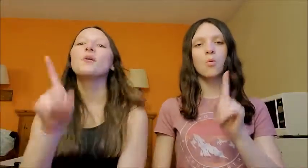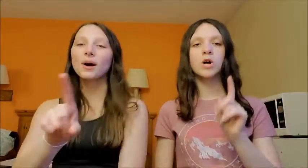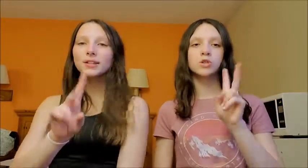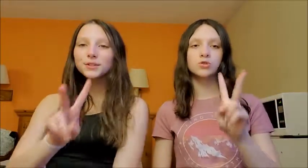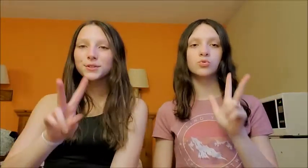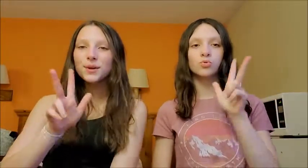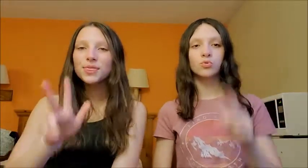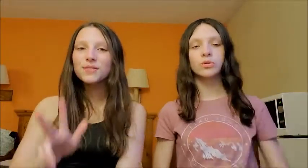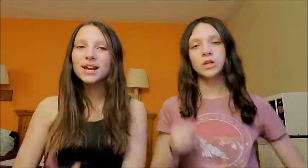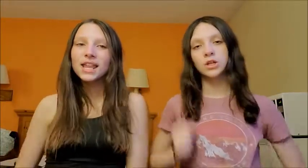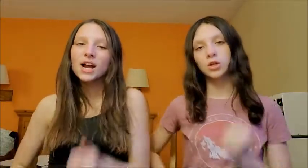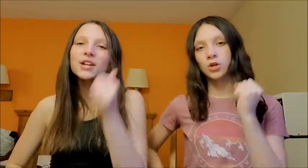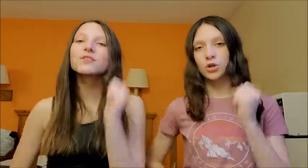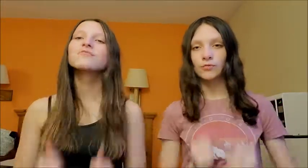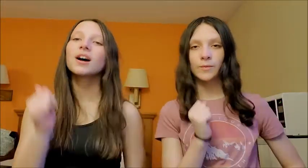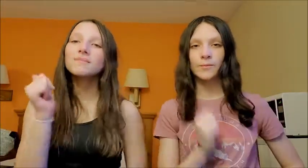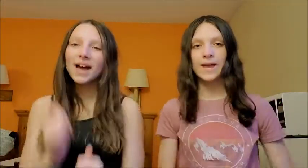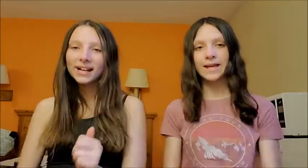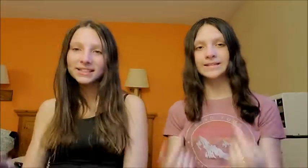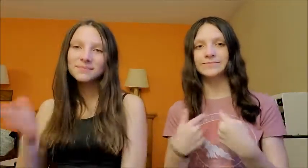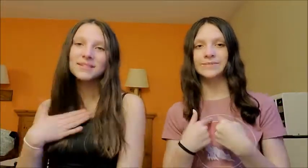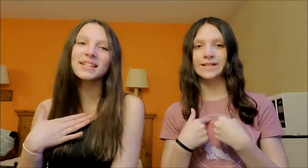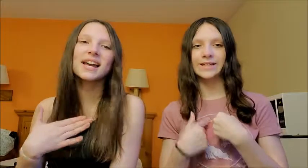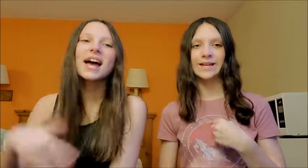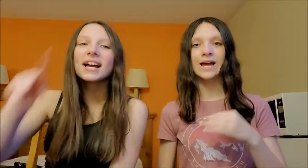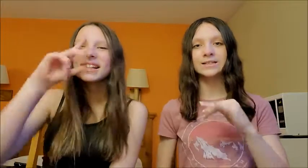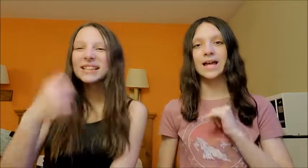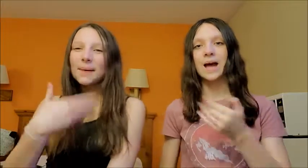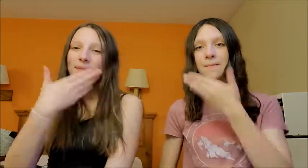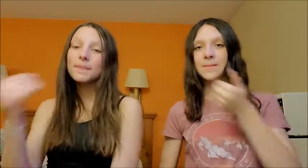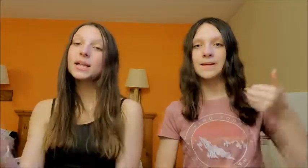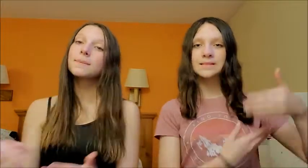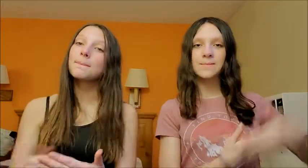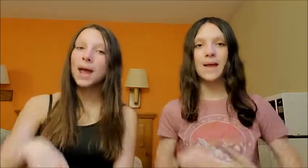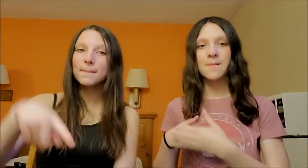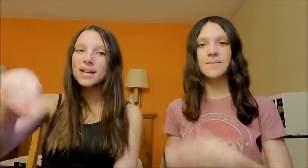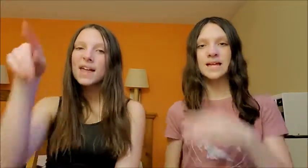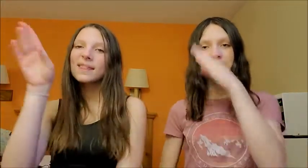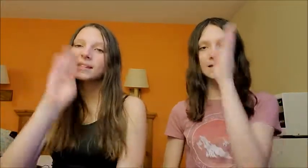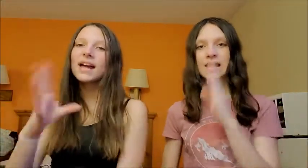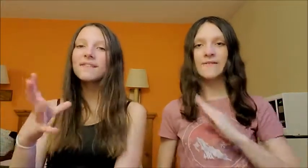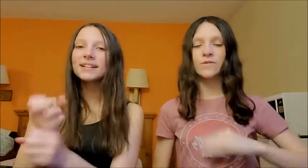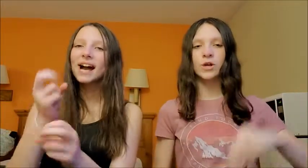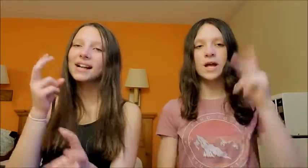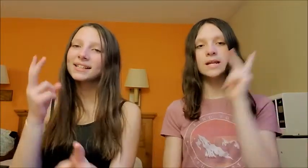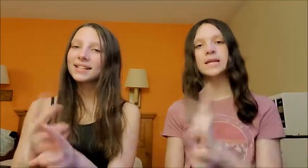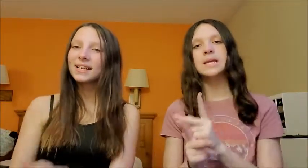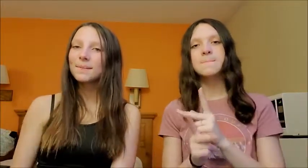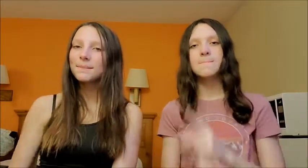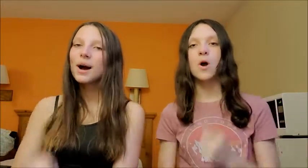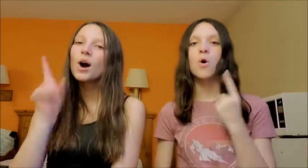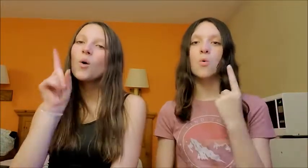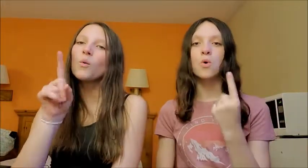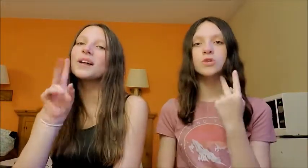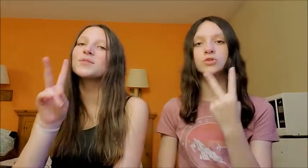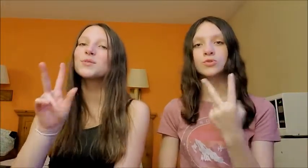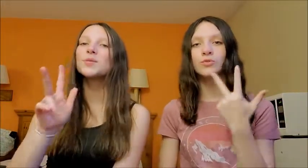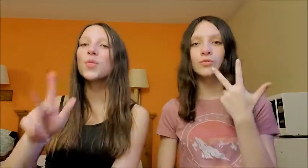One, two, three, they're gonna run back to me Cause I'm the best baby that they never gotta keep One, two,